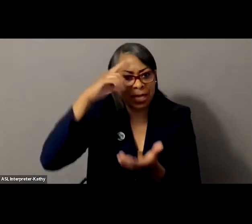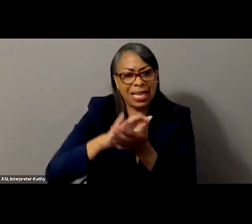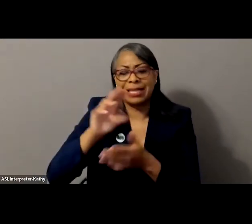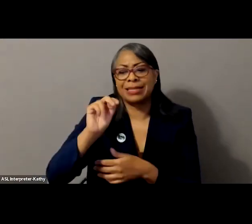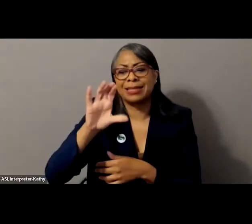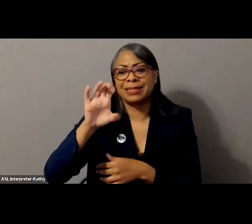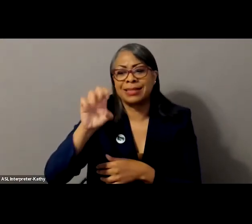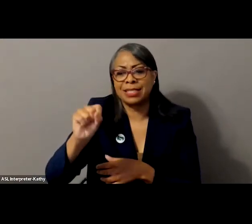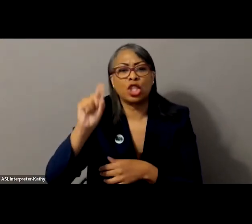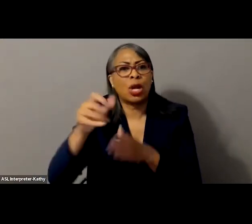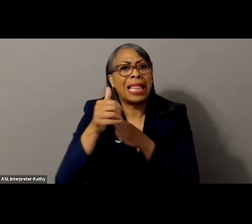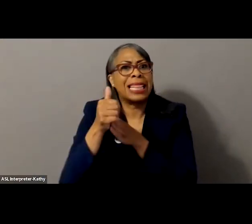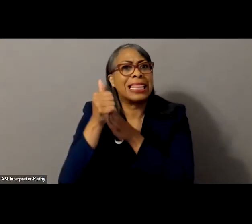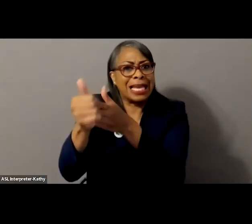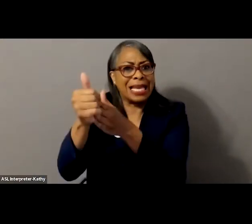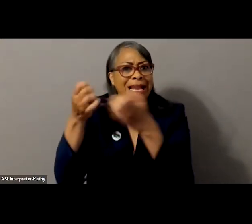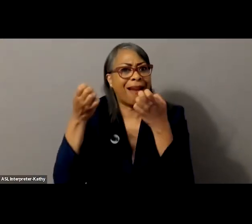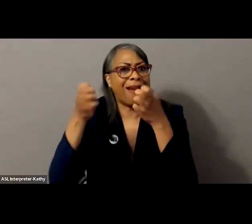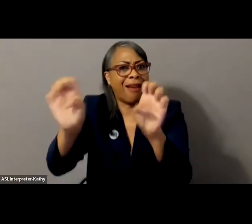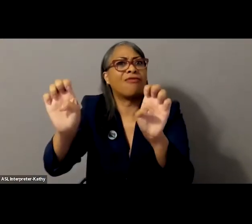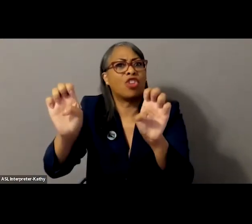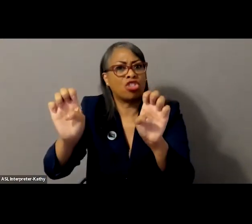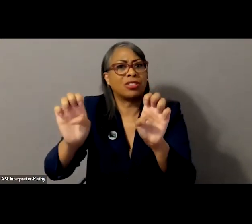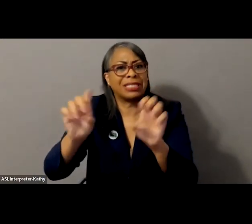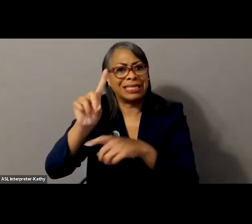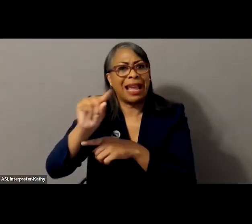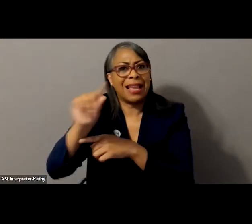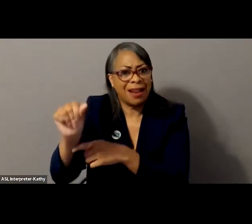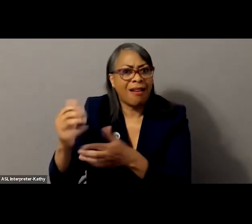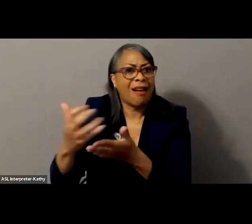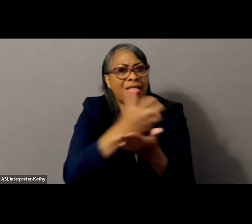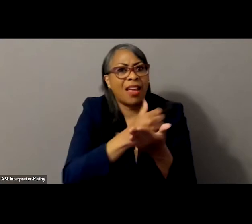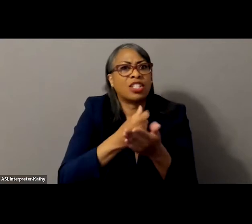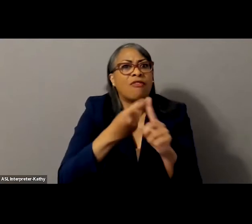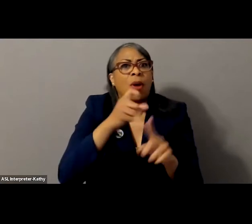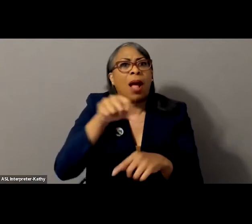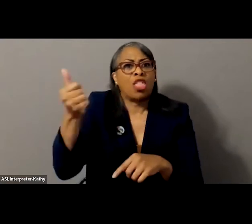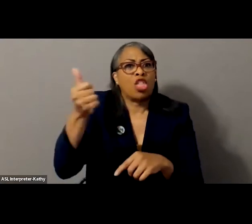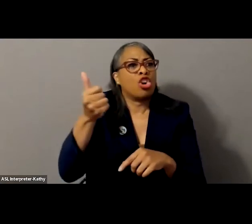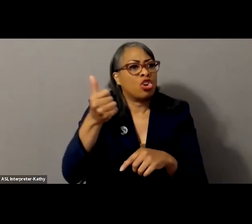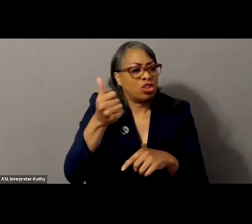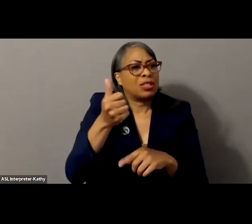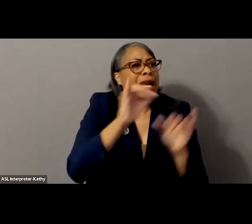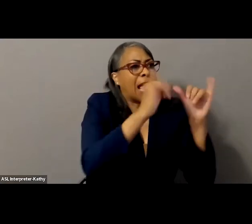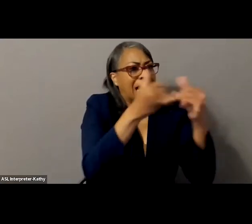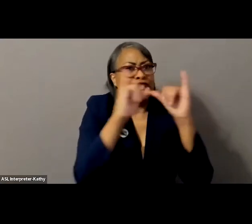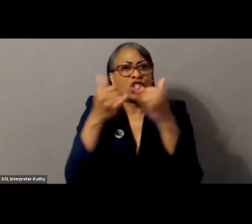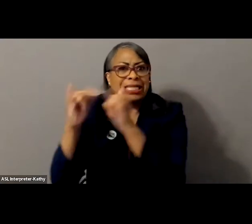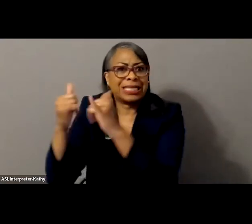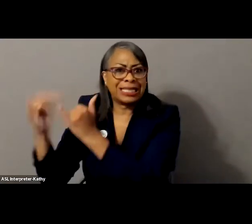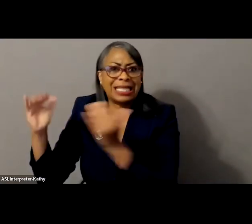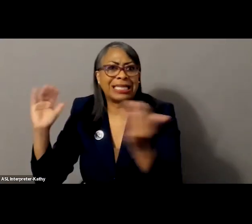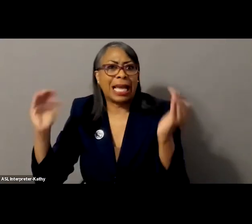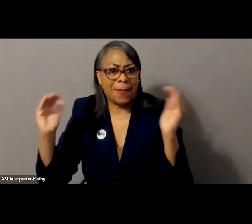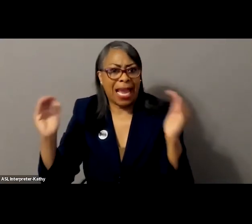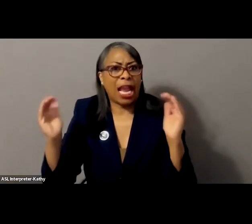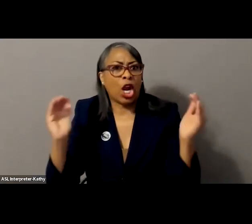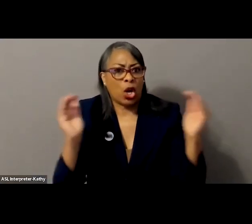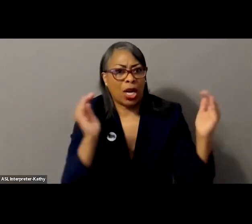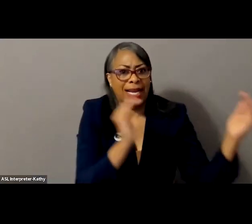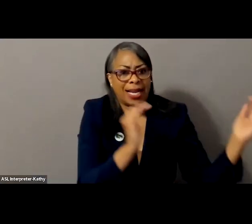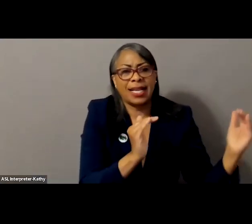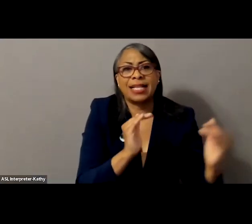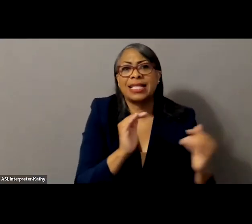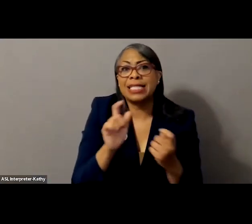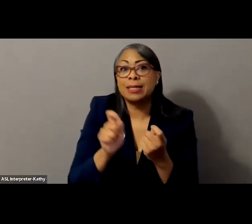lead an effort of data integration across entities and has been somewhat behind by comparison to other agencies. And so in particular,